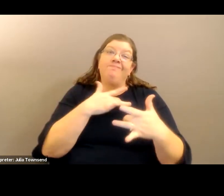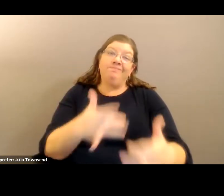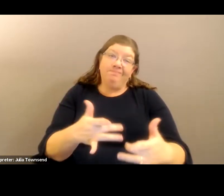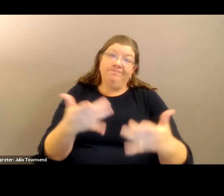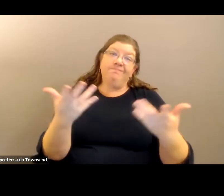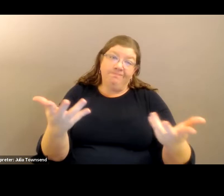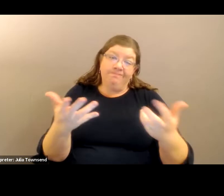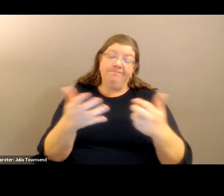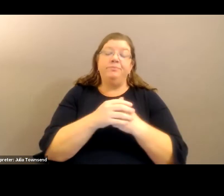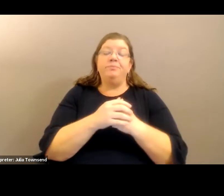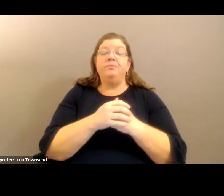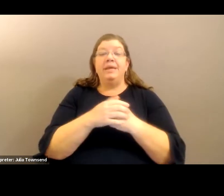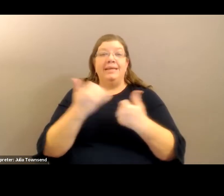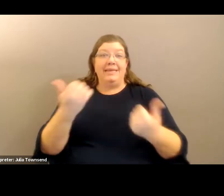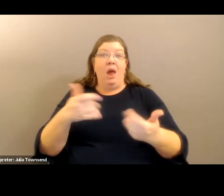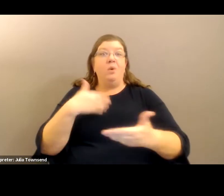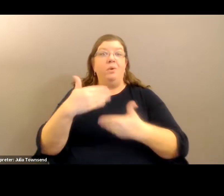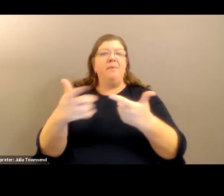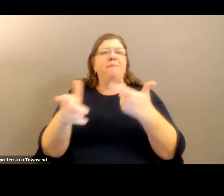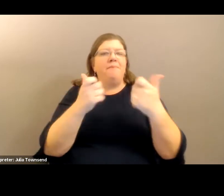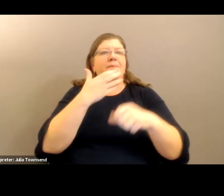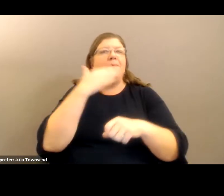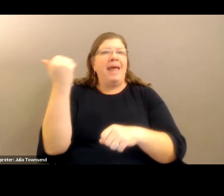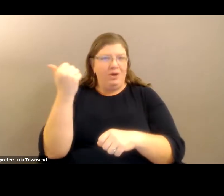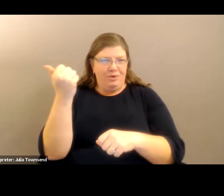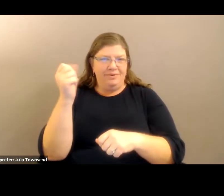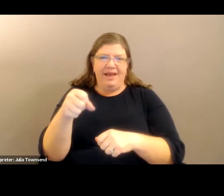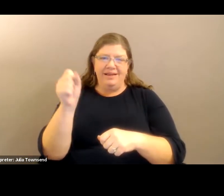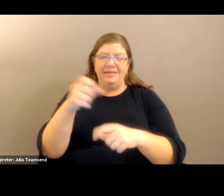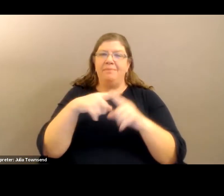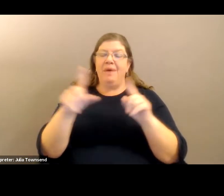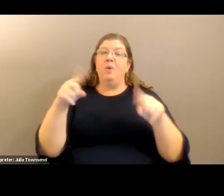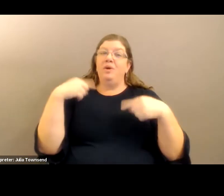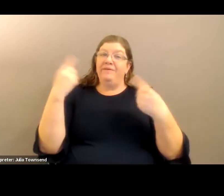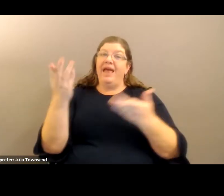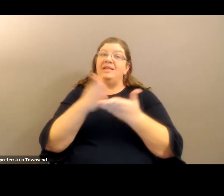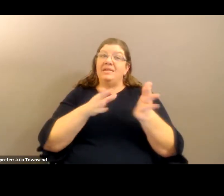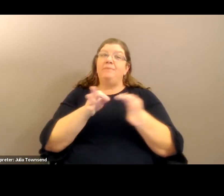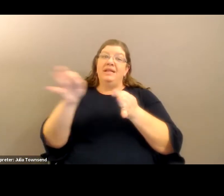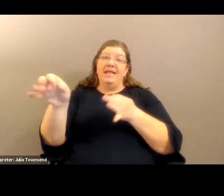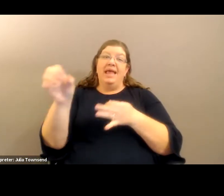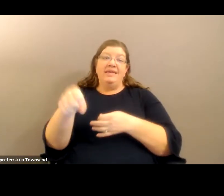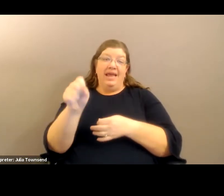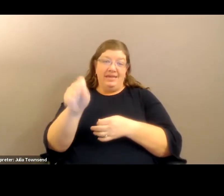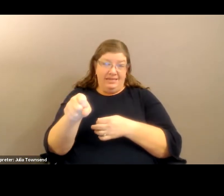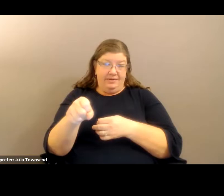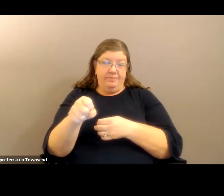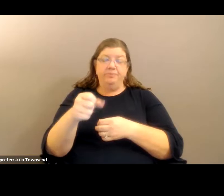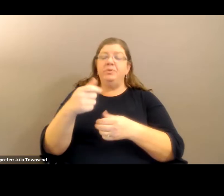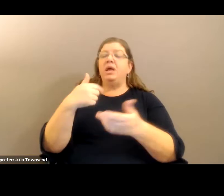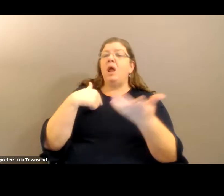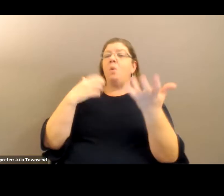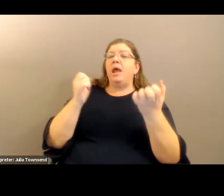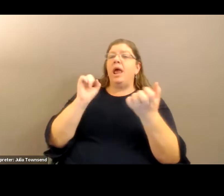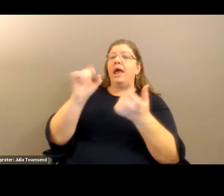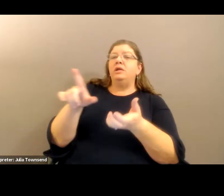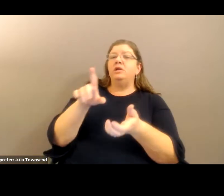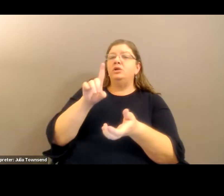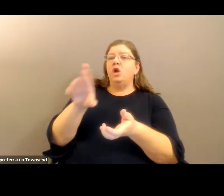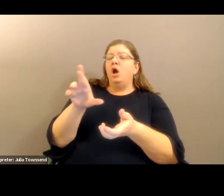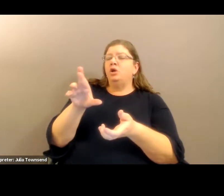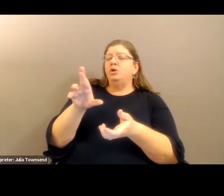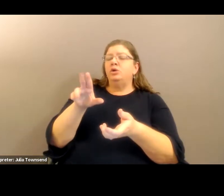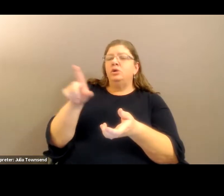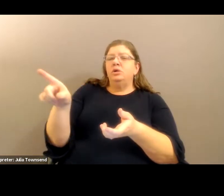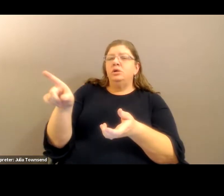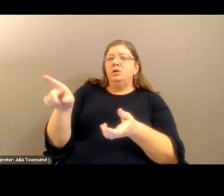happening. We're getting better about it, but we have had some delay. And I'd like to ask Dr. Madrigal to speak to the Peak